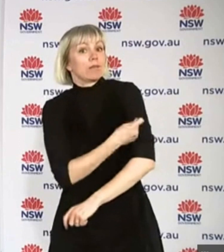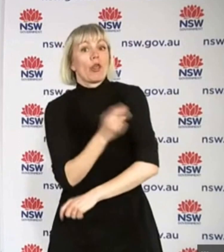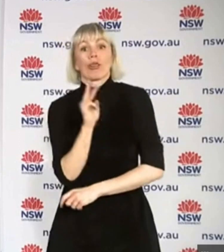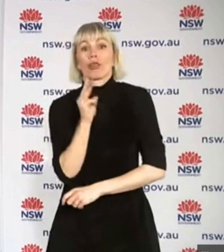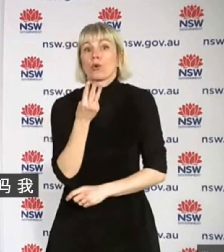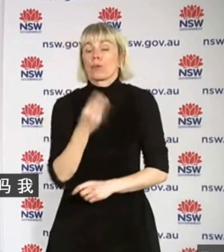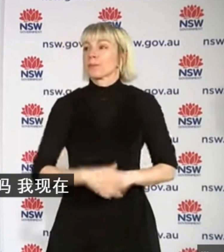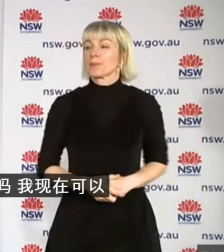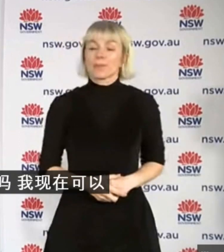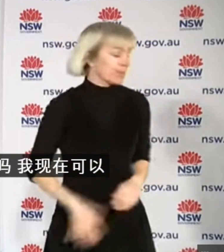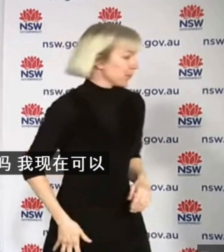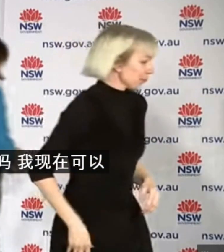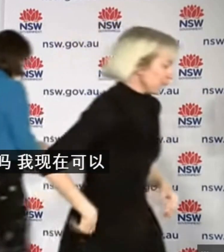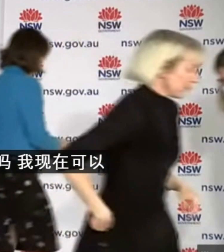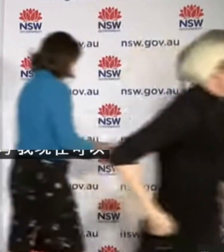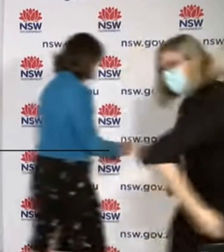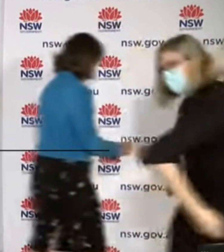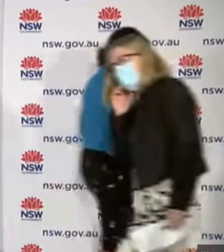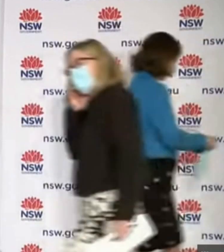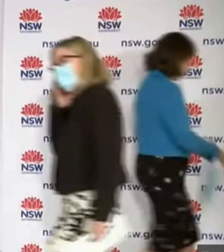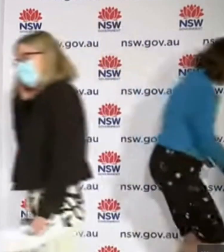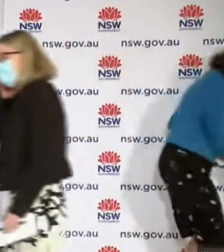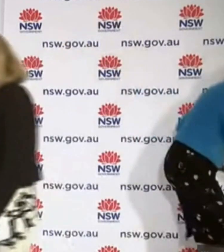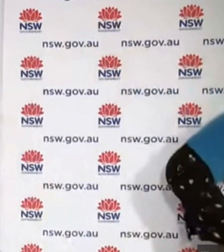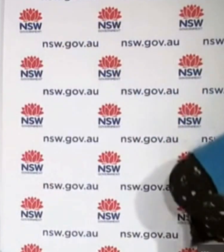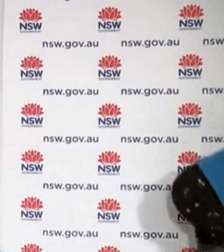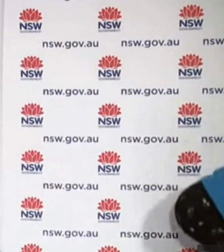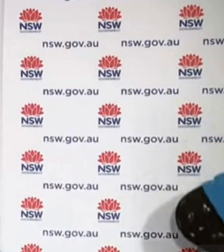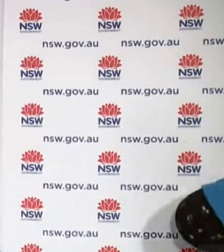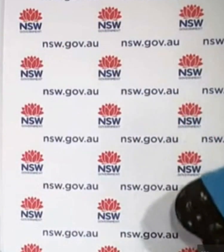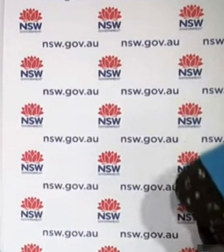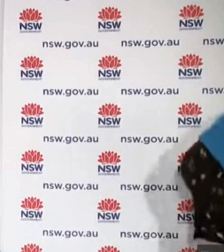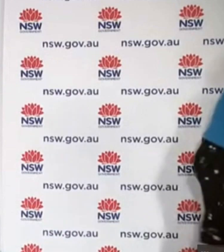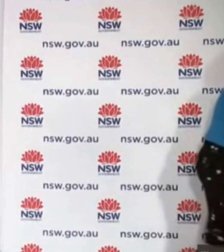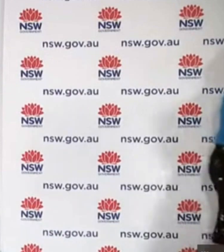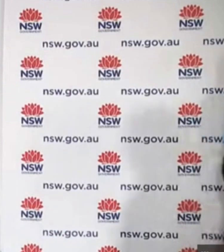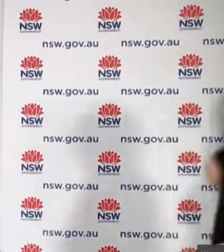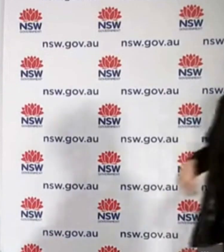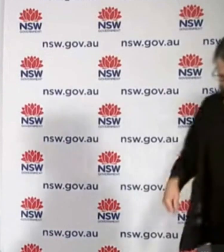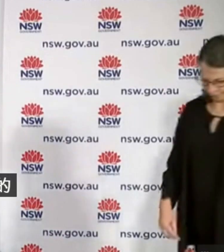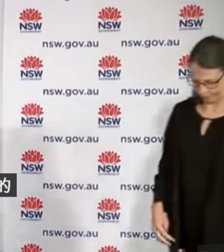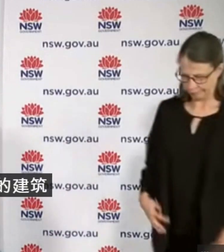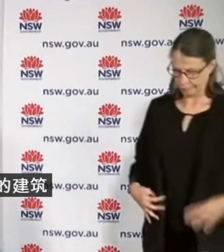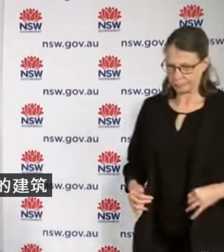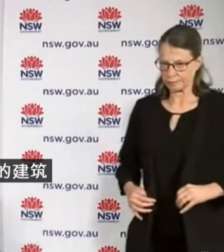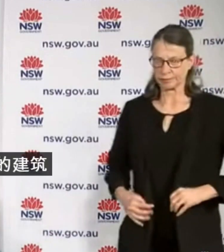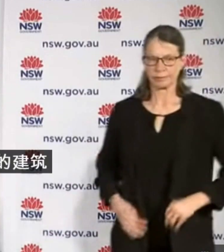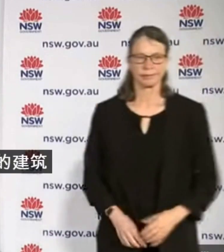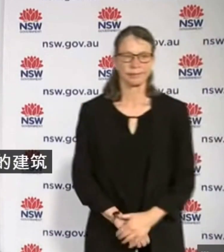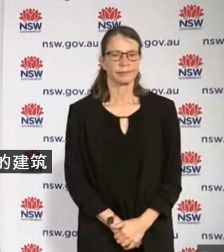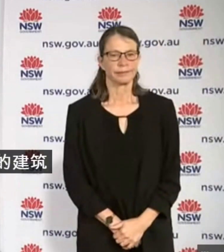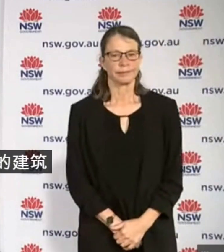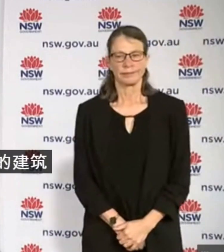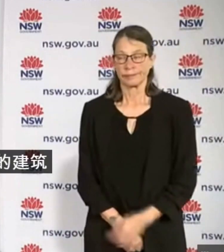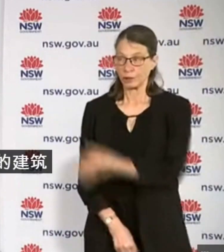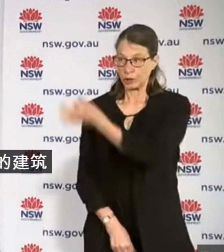ask you a quick couple of questions? Can I just ask Dr. Chant clarity on the construction industry at the moment? Are unvaccinated construction workers allowed